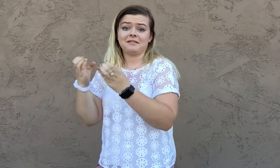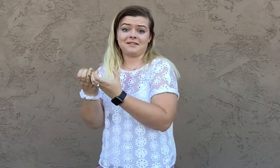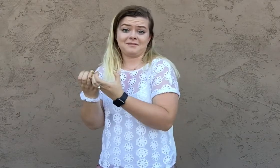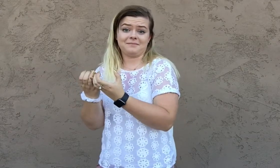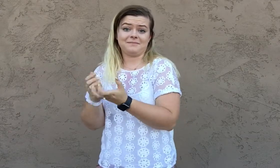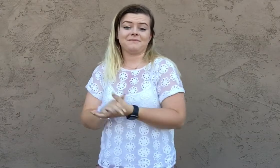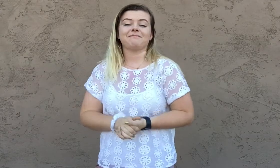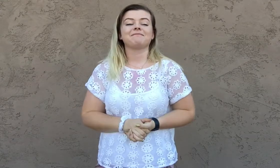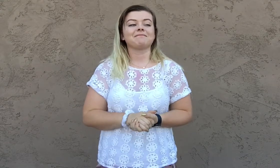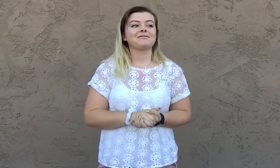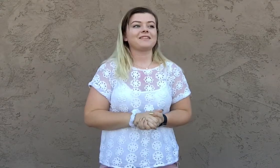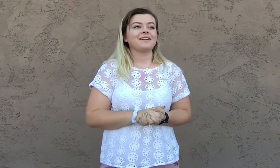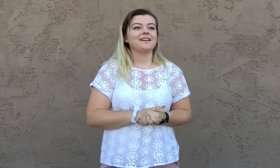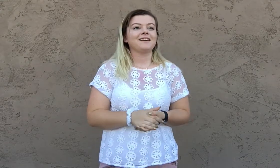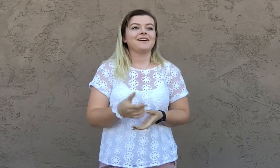class.